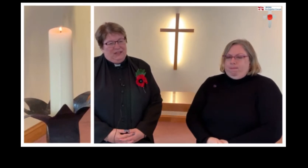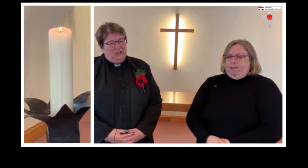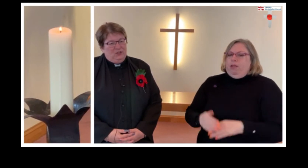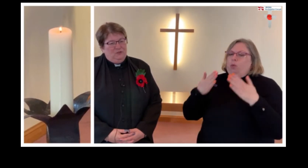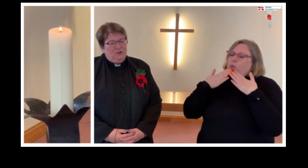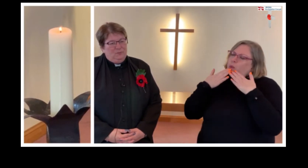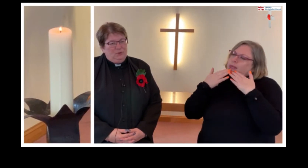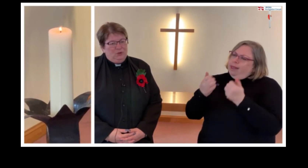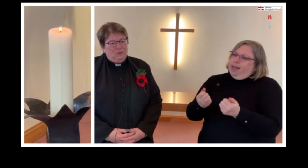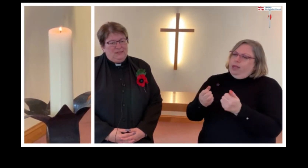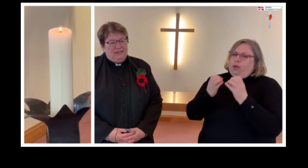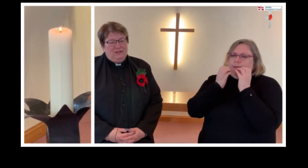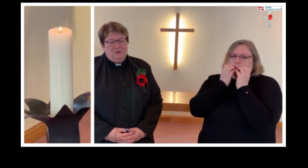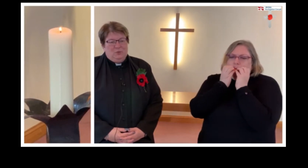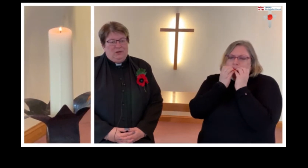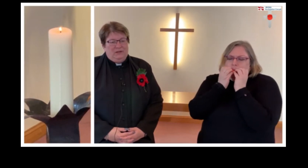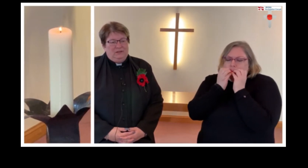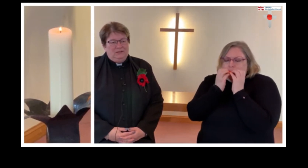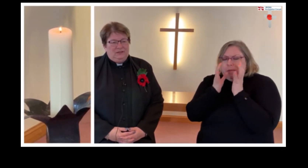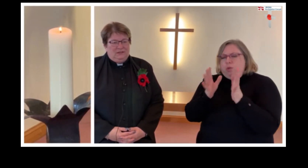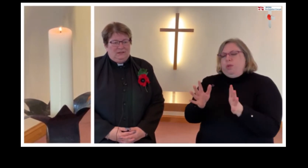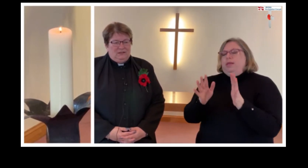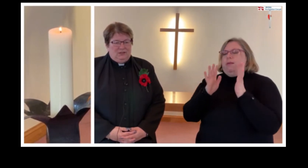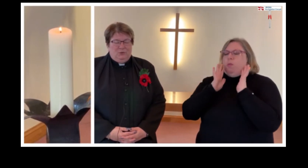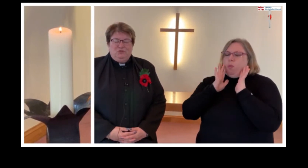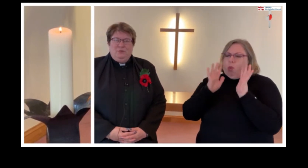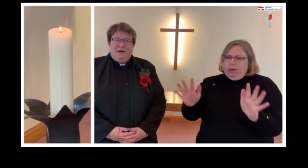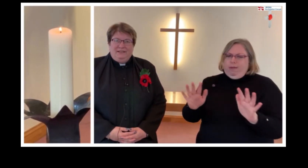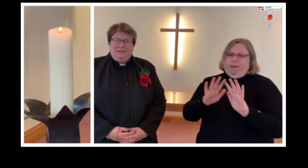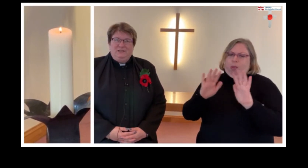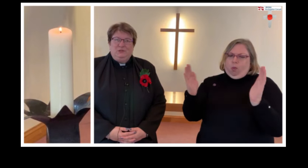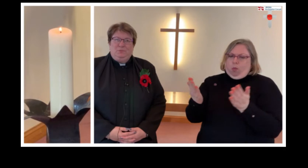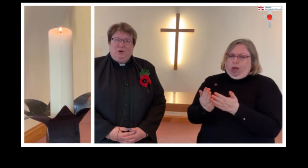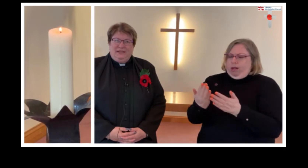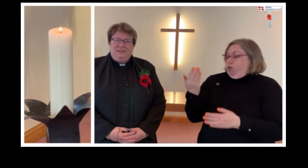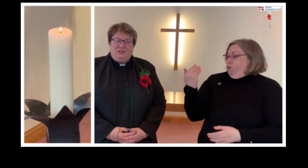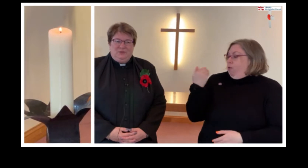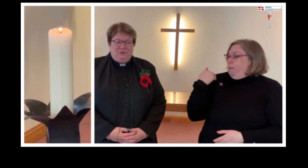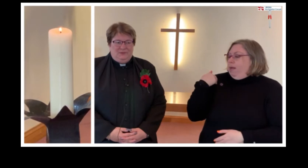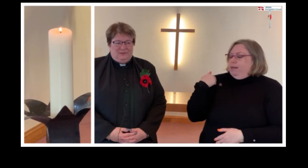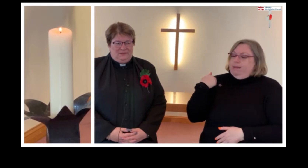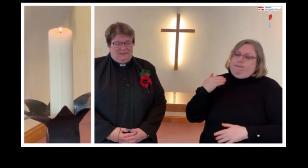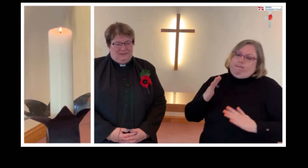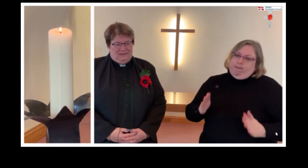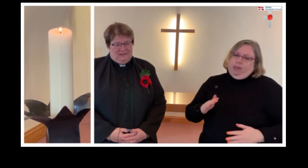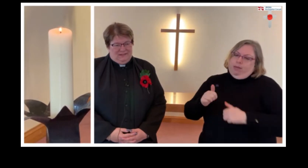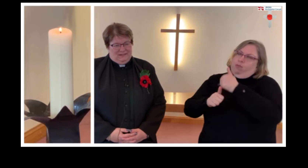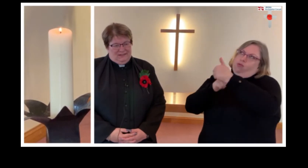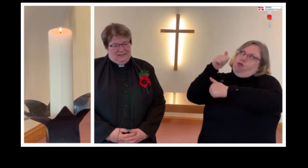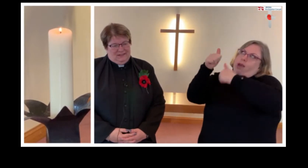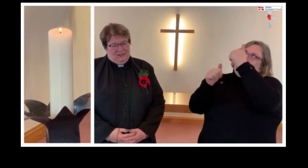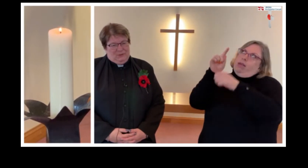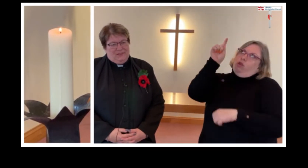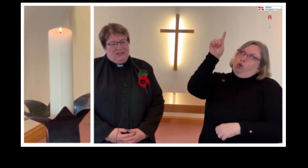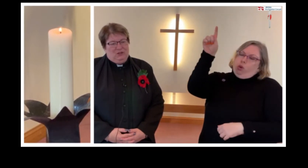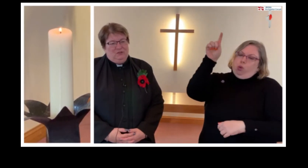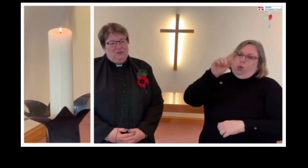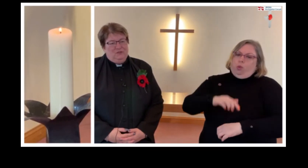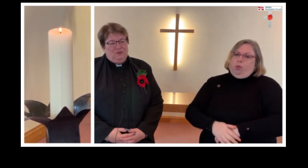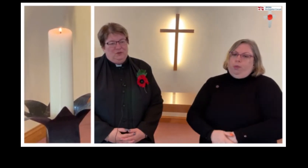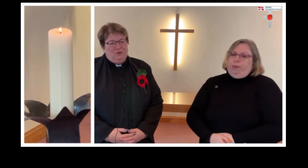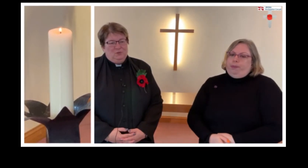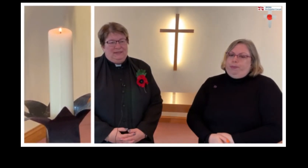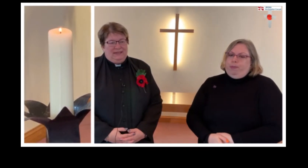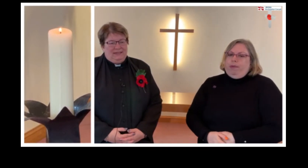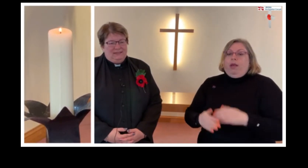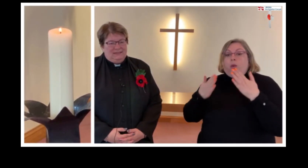We thank you for the beauty of the world, which reminds us to praise you. We thank you for